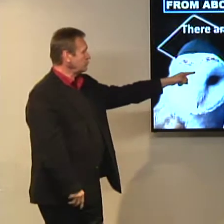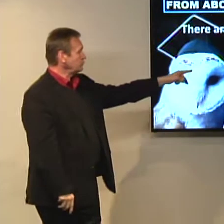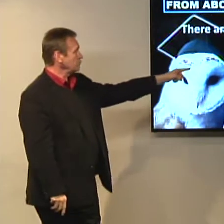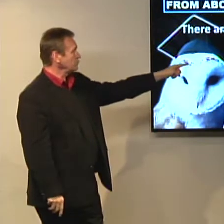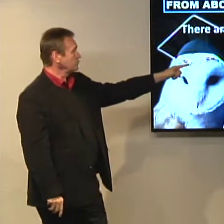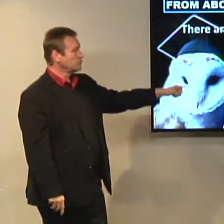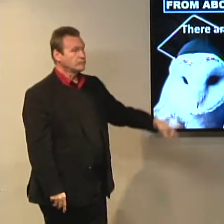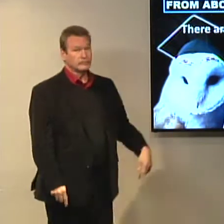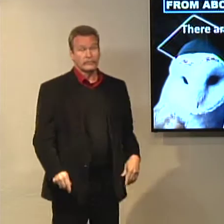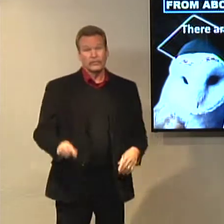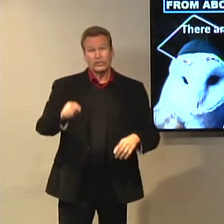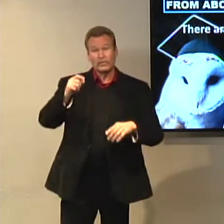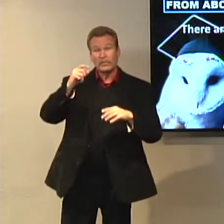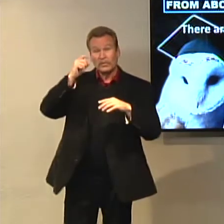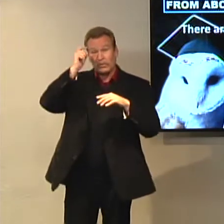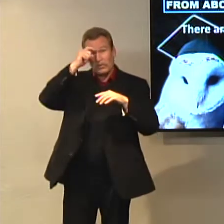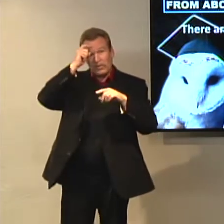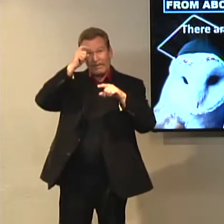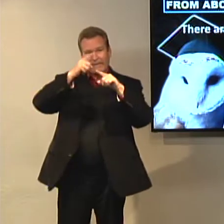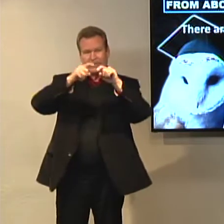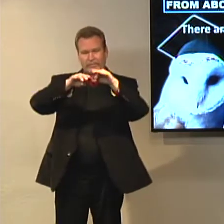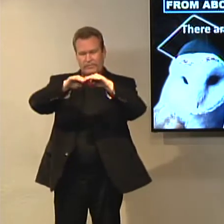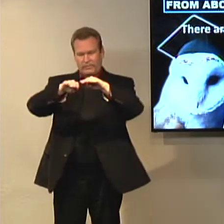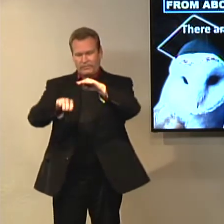wisdom. There's wisdom that's from below.